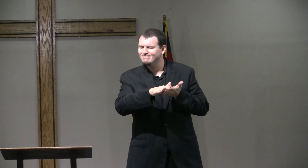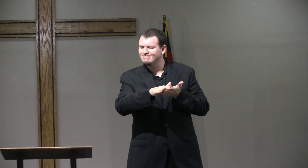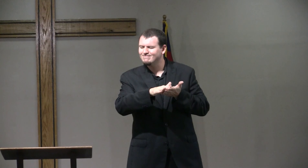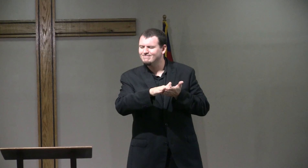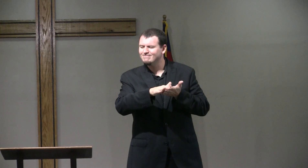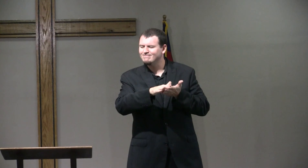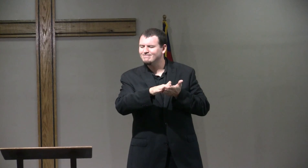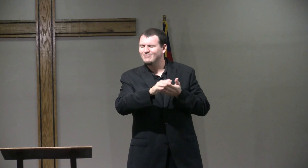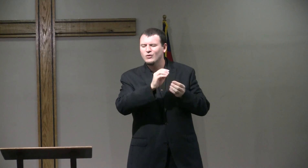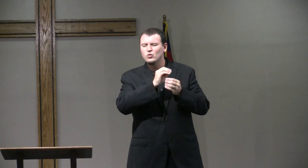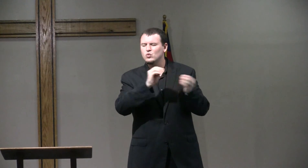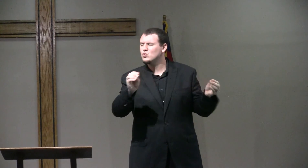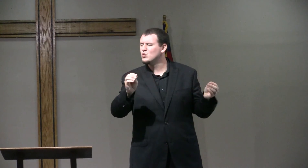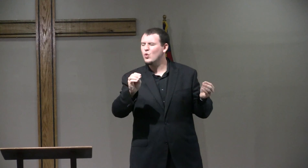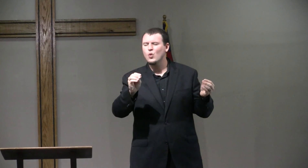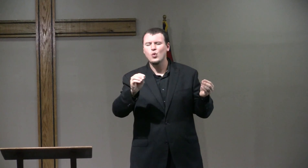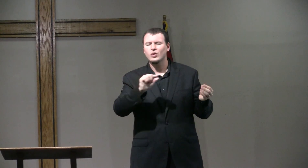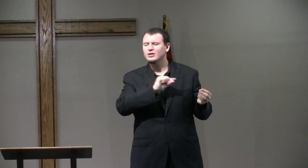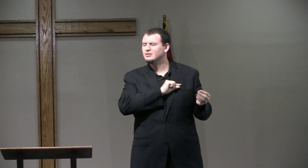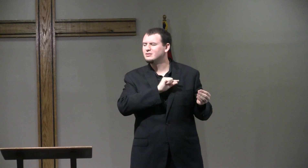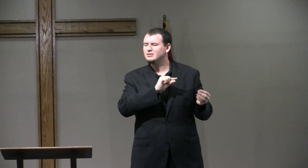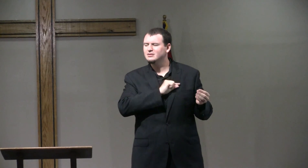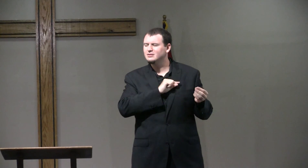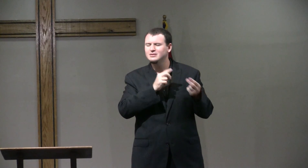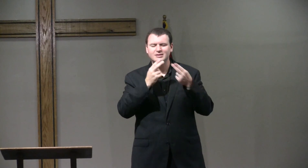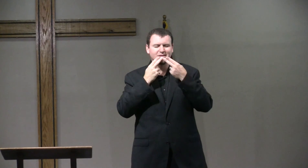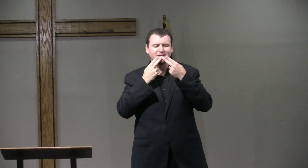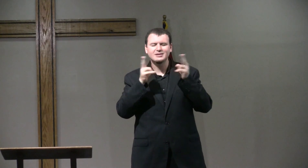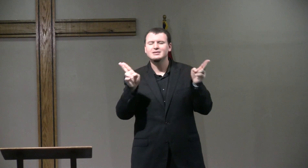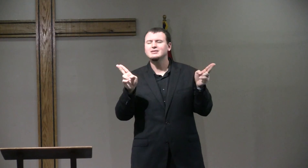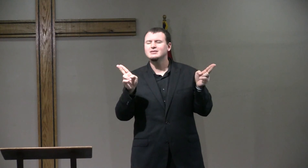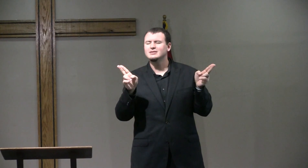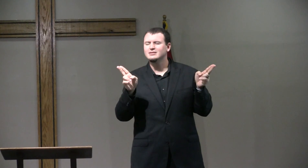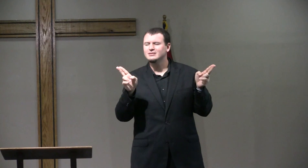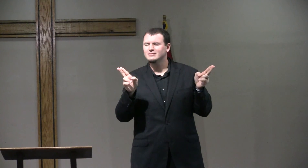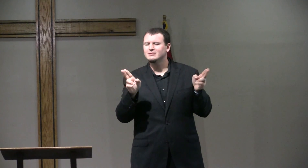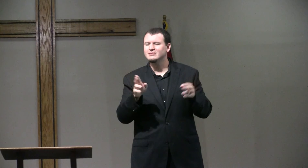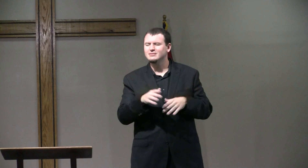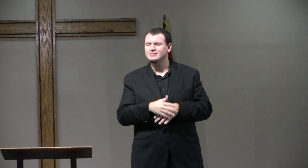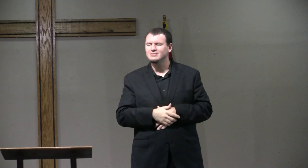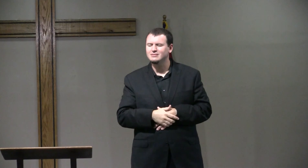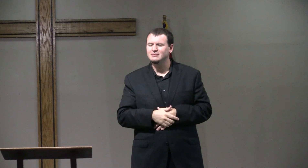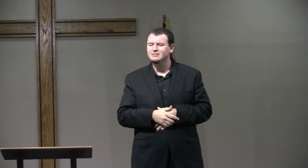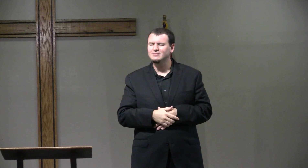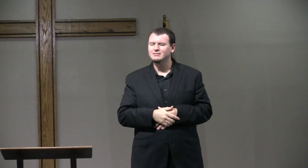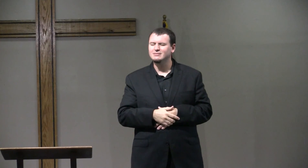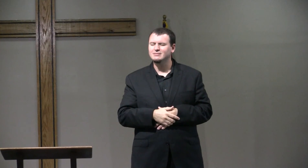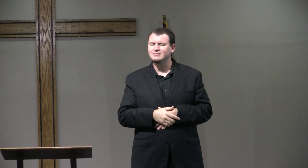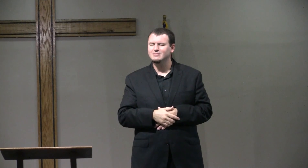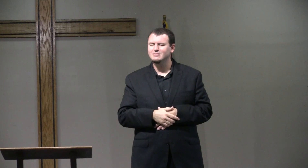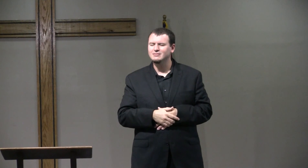and cleanse us from all guilt so that we can be